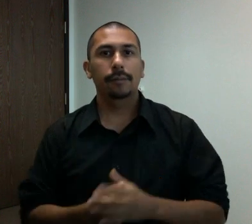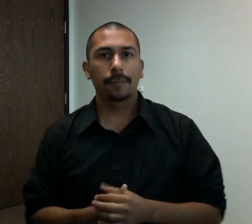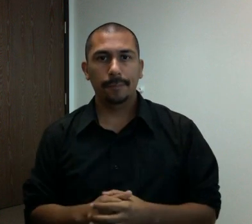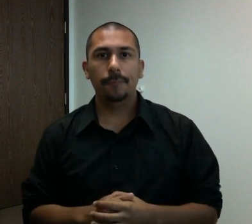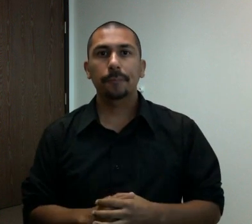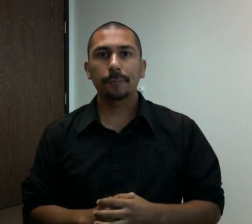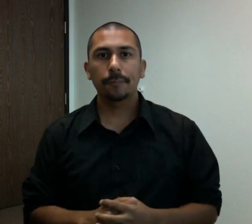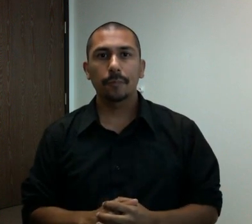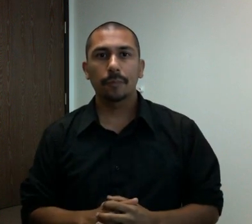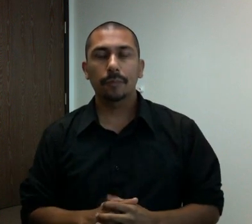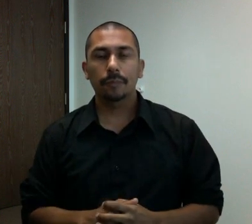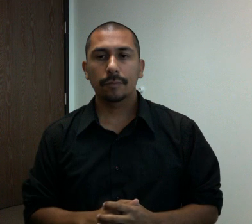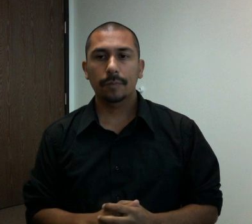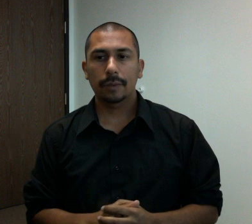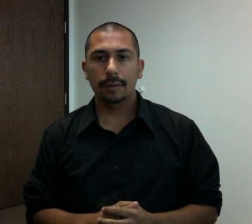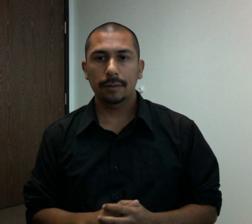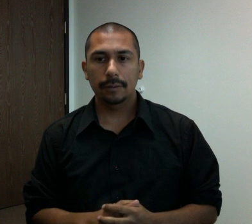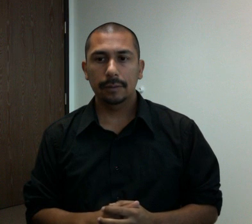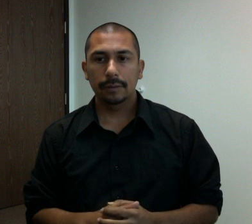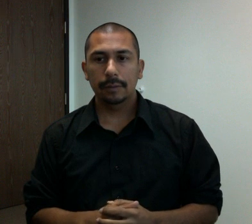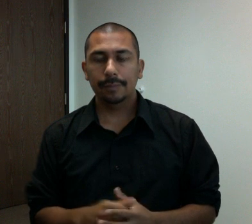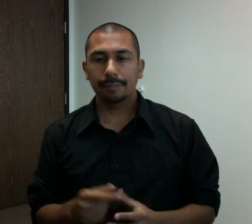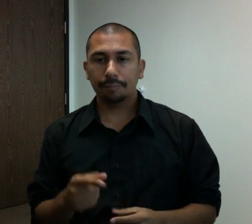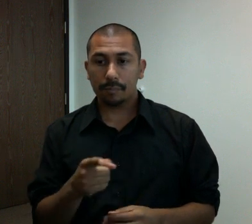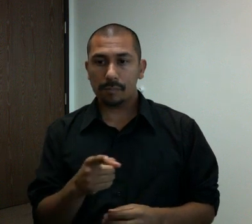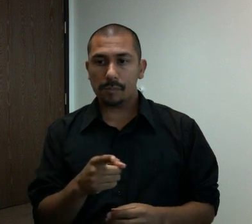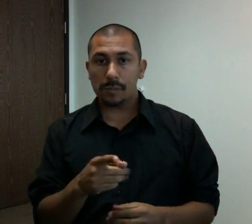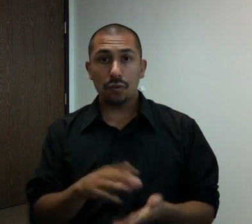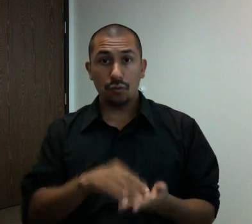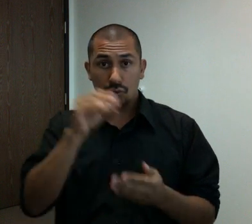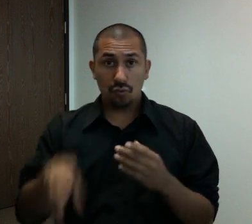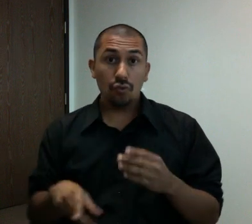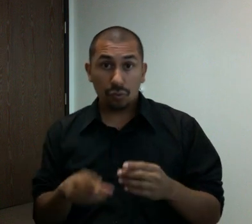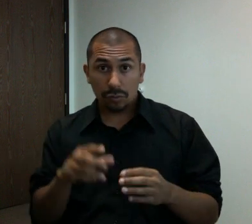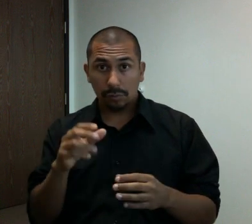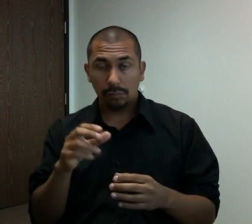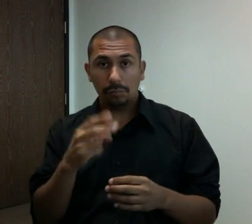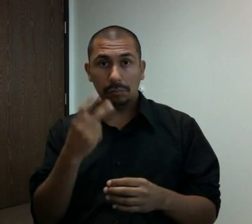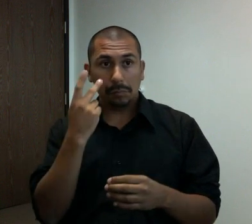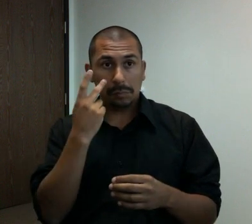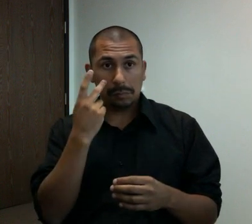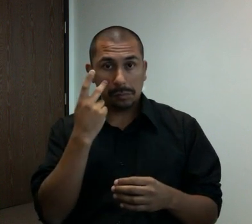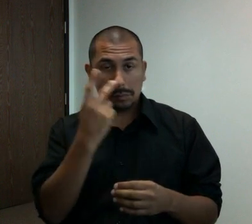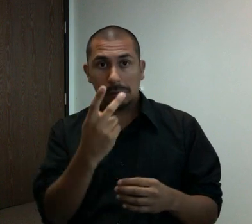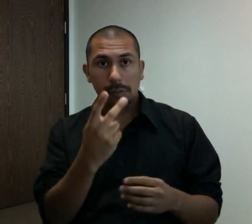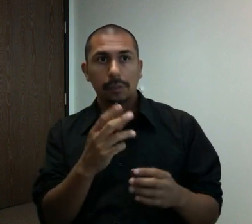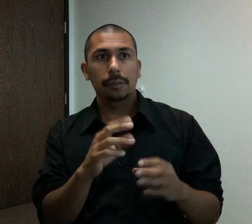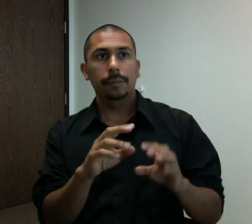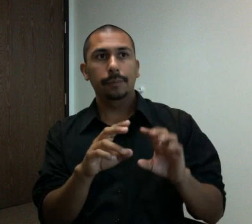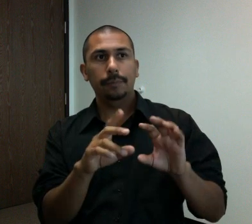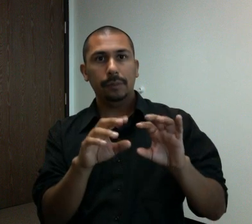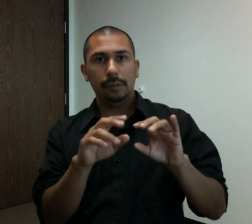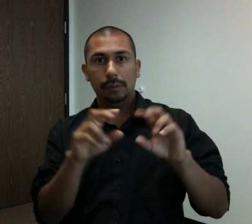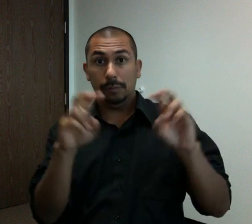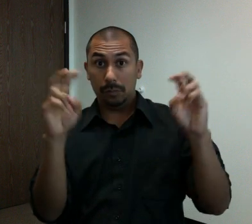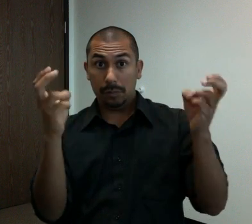at these titles and main ideas, and then they go off and start their own research project. And you can really arrange this however you'd like.